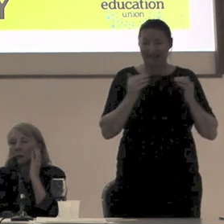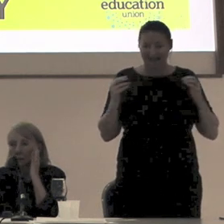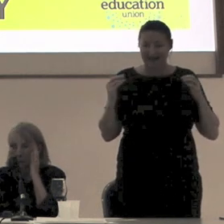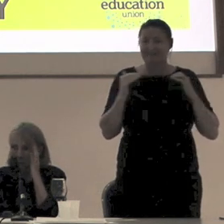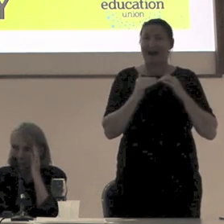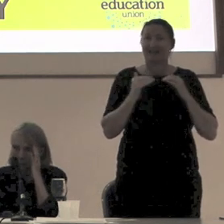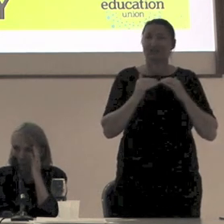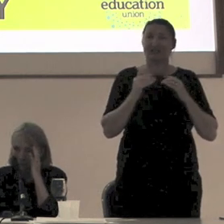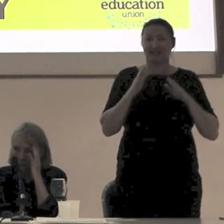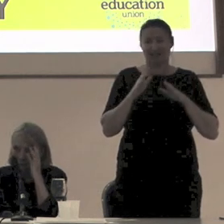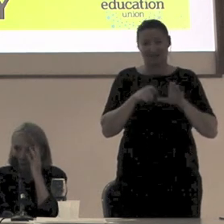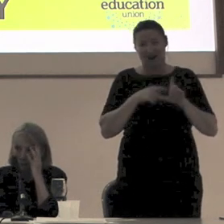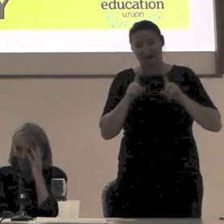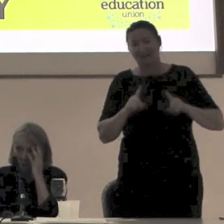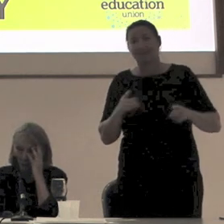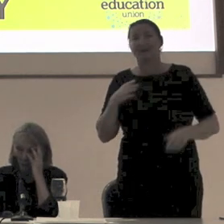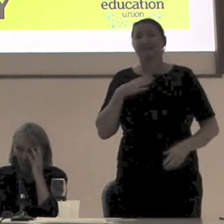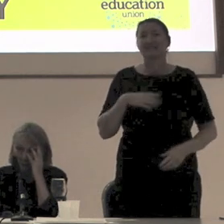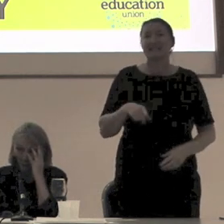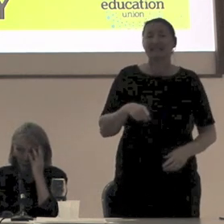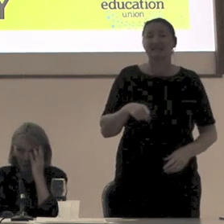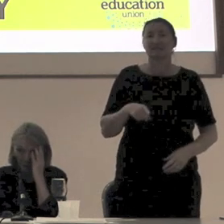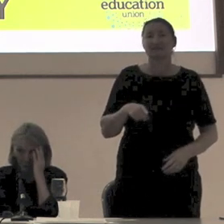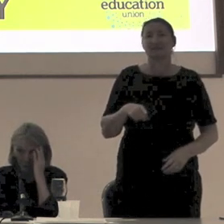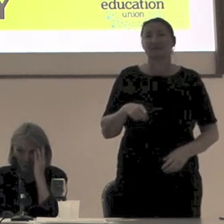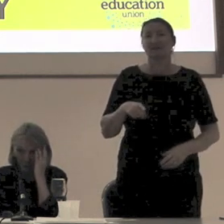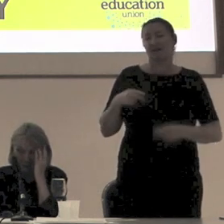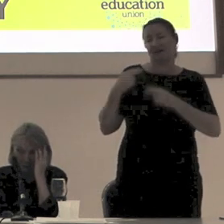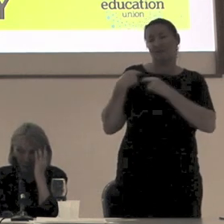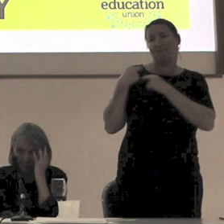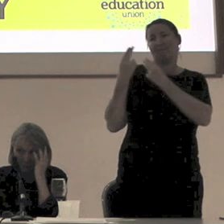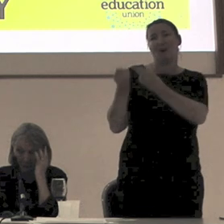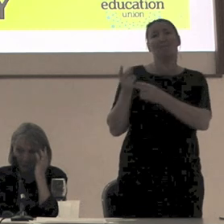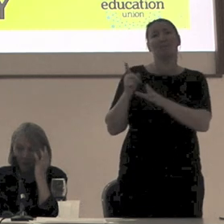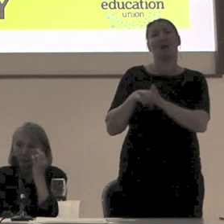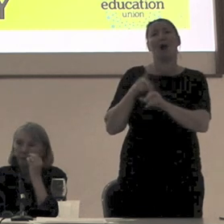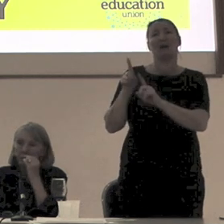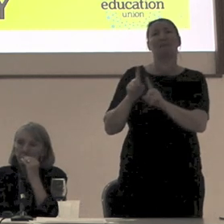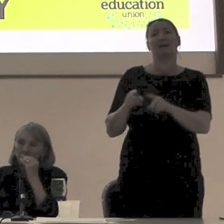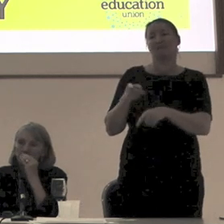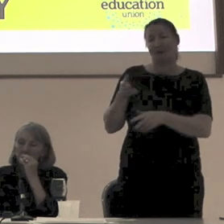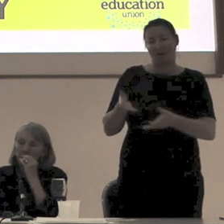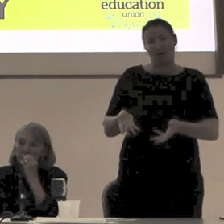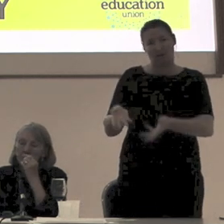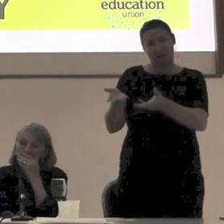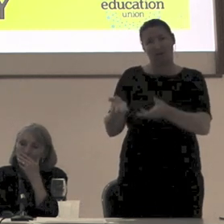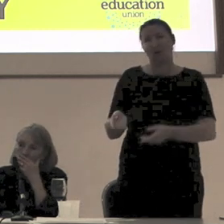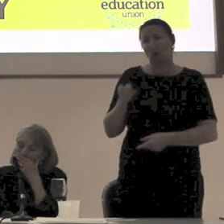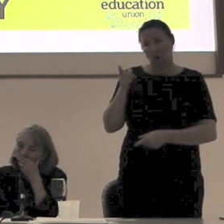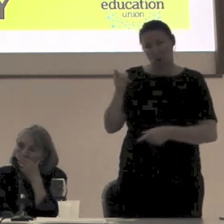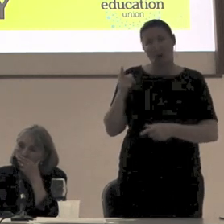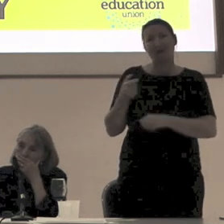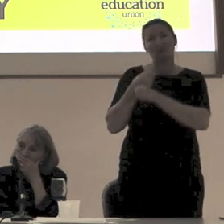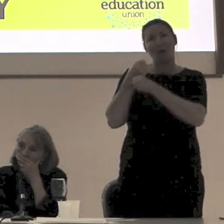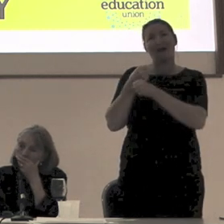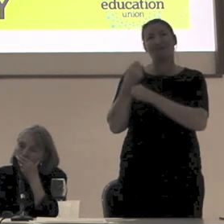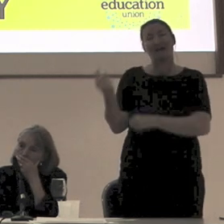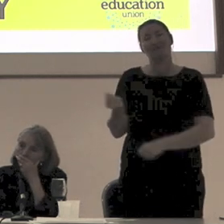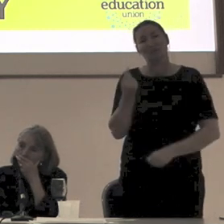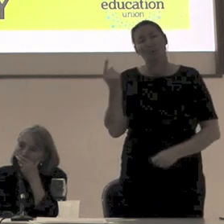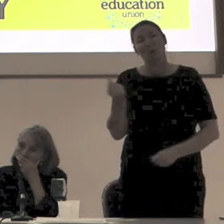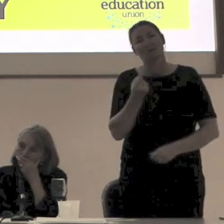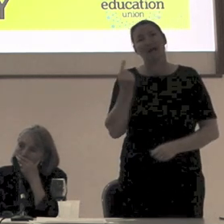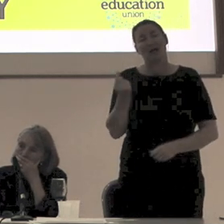inclusive education system, putting the emphasis back onto the young people and empowering them to advocate for themselves